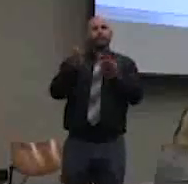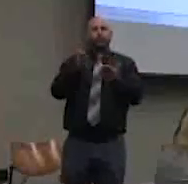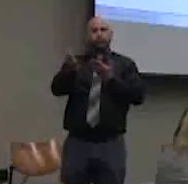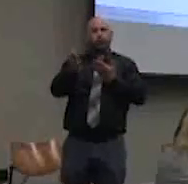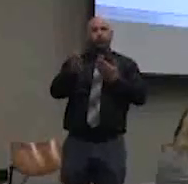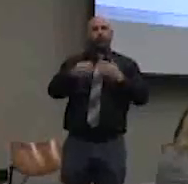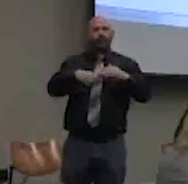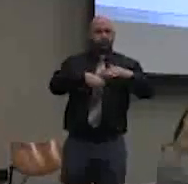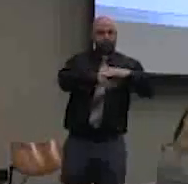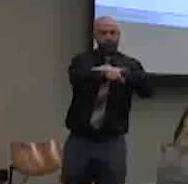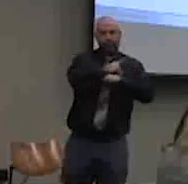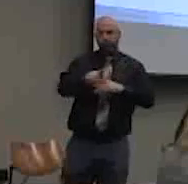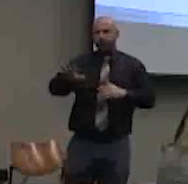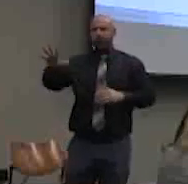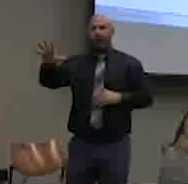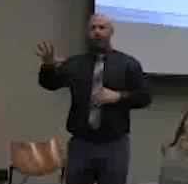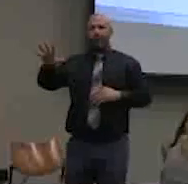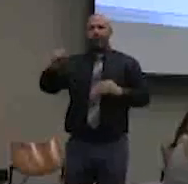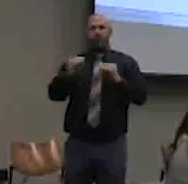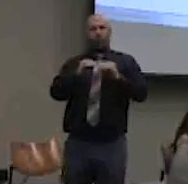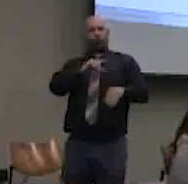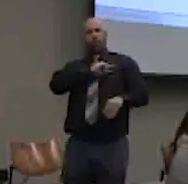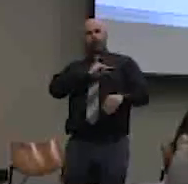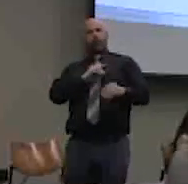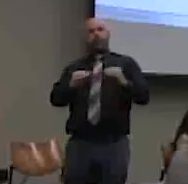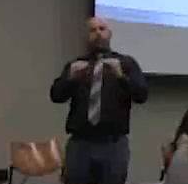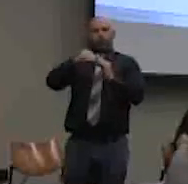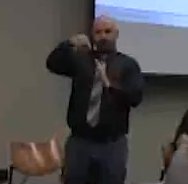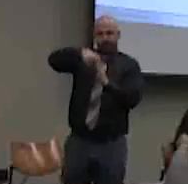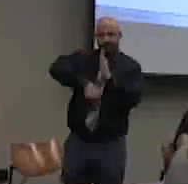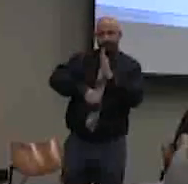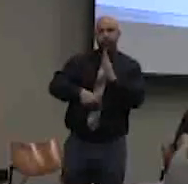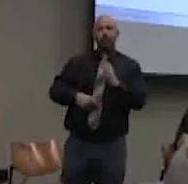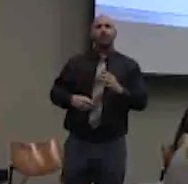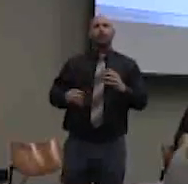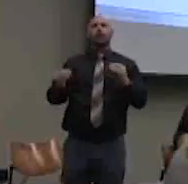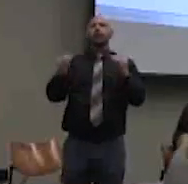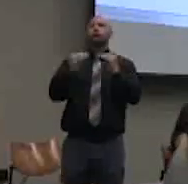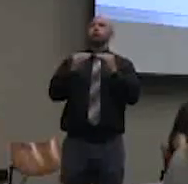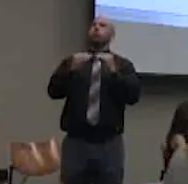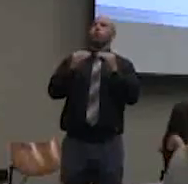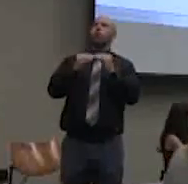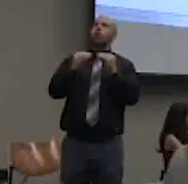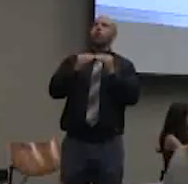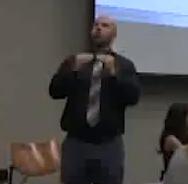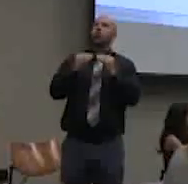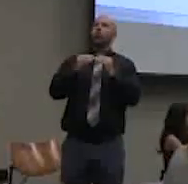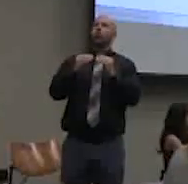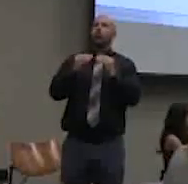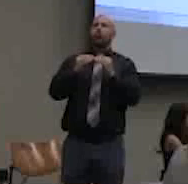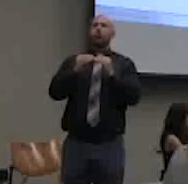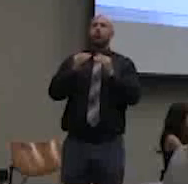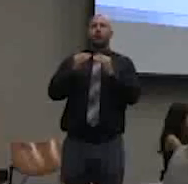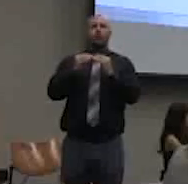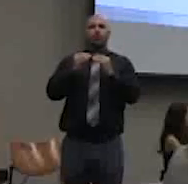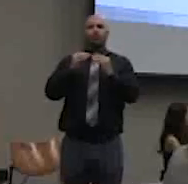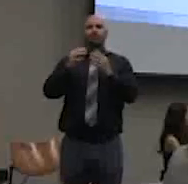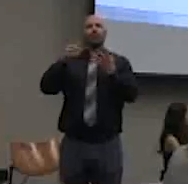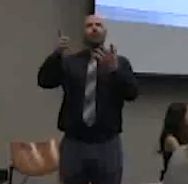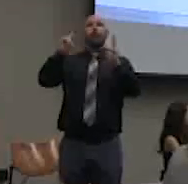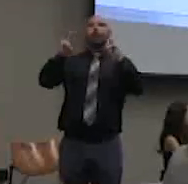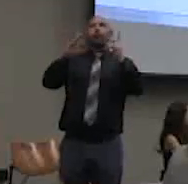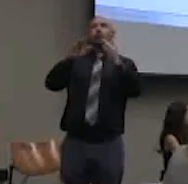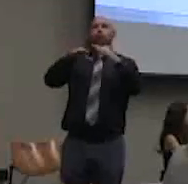and high quality way than they are today. And you can imagine that just having more traction and scale than my small but mighty team here in Baton